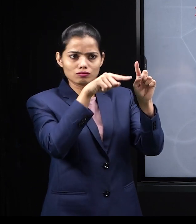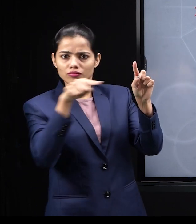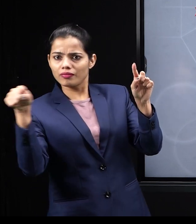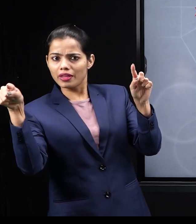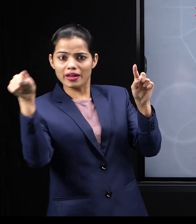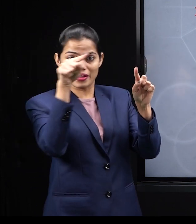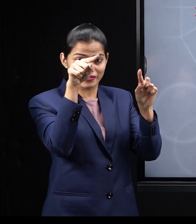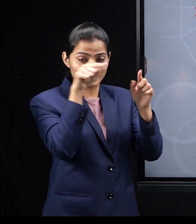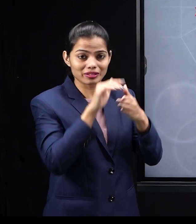angle-side-angle,